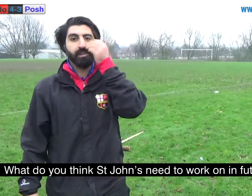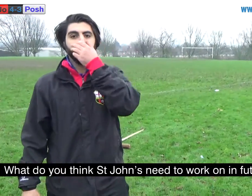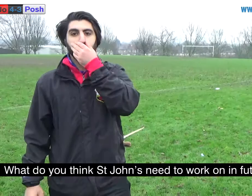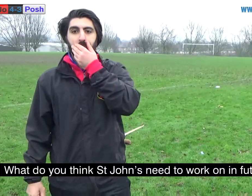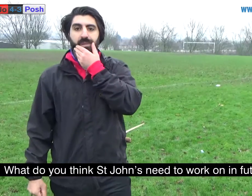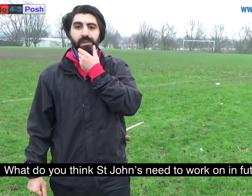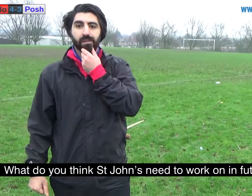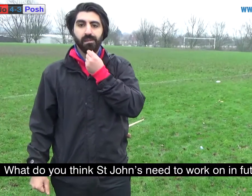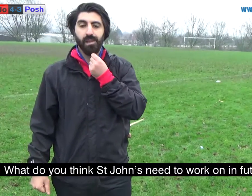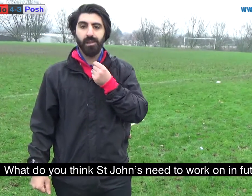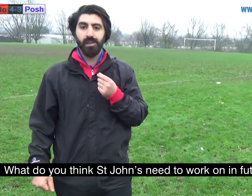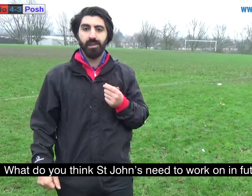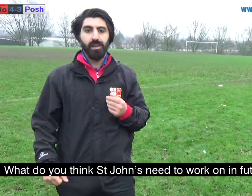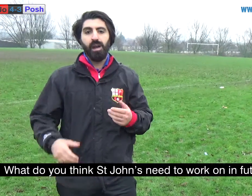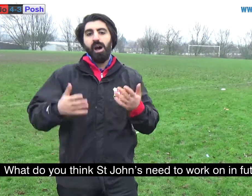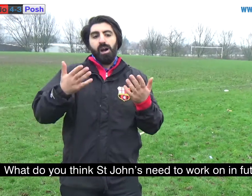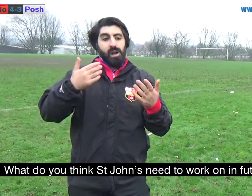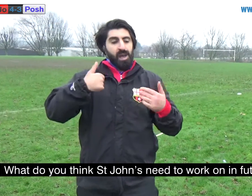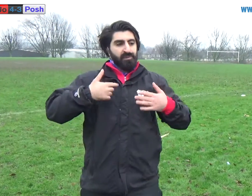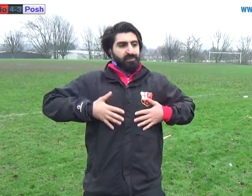What do you think St John's need to work on in the future?